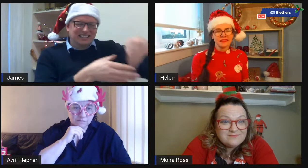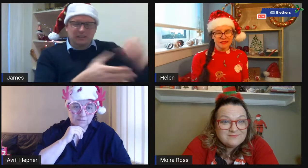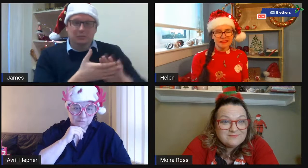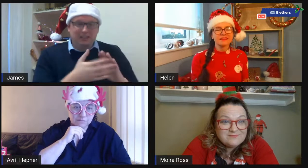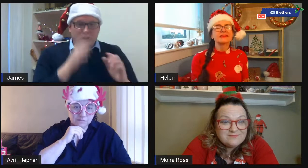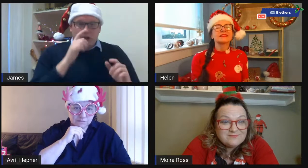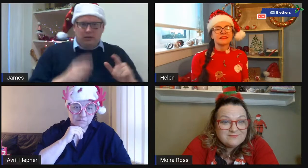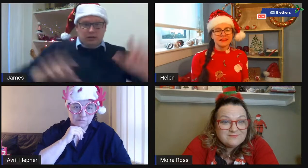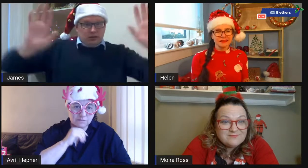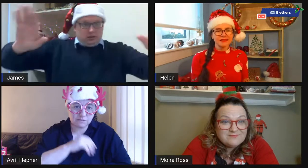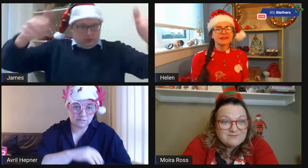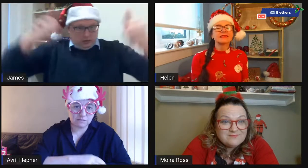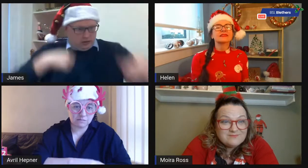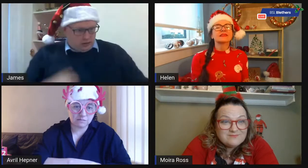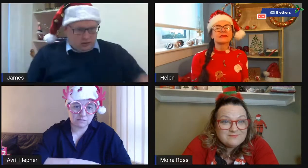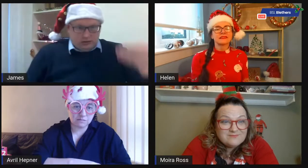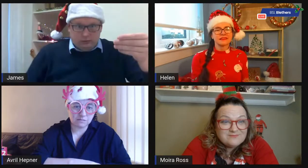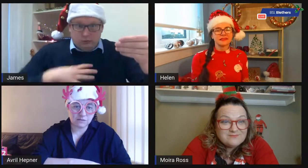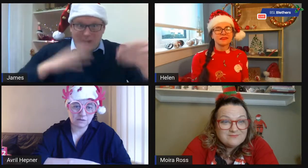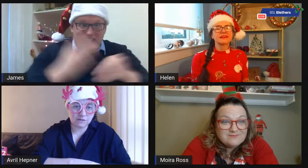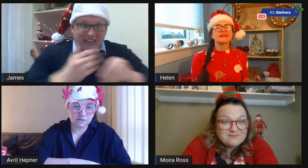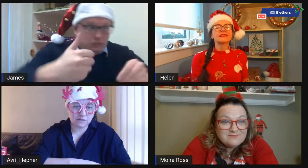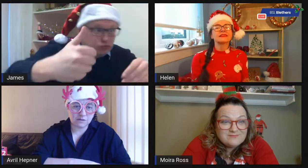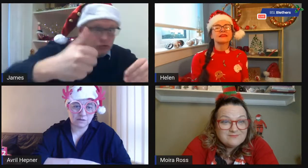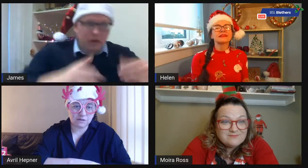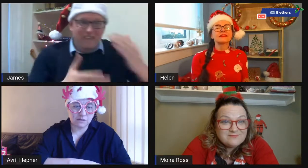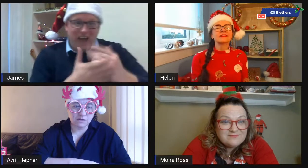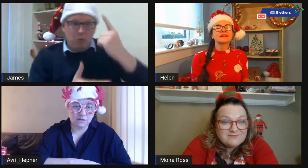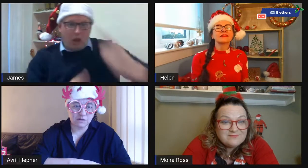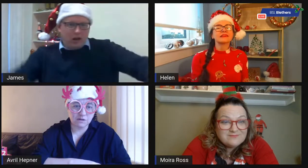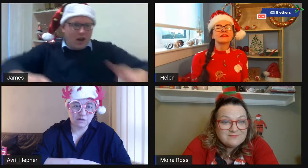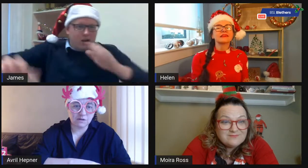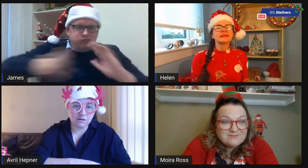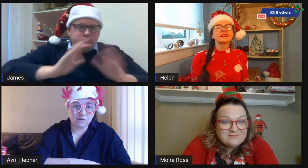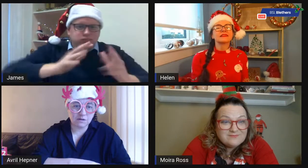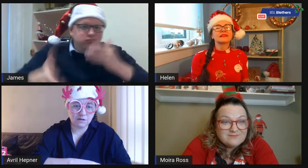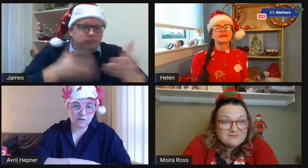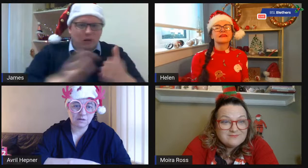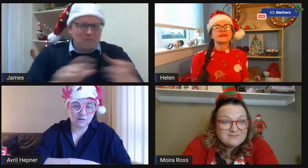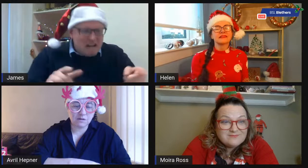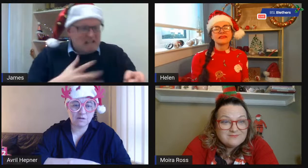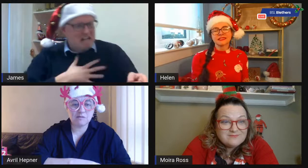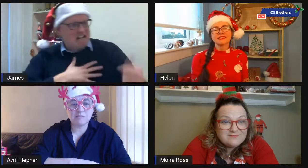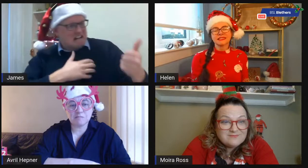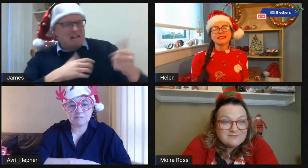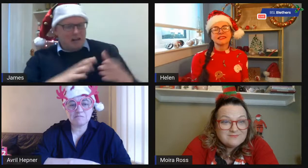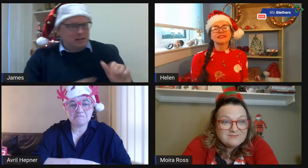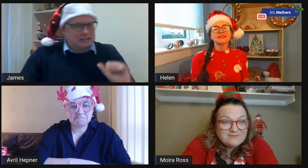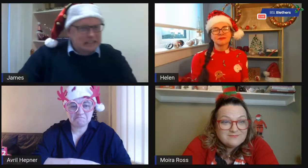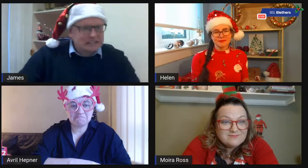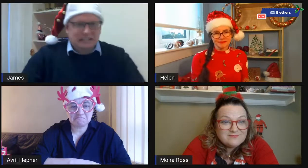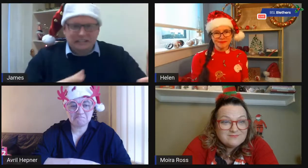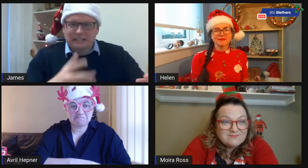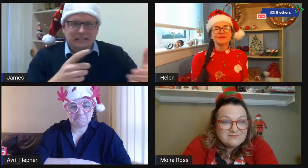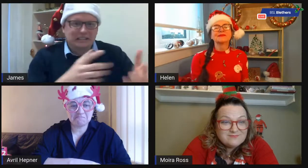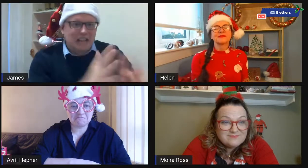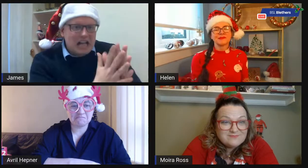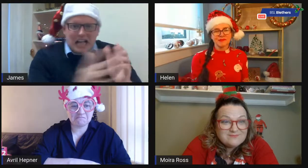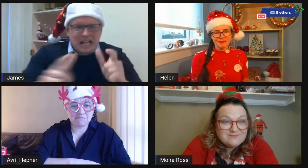And sometimes in Christmas crackers, you've got Christmas facts. That's a good one, just to stimulate a conversation where everyone share a